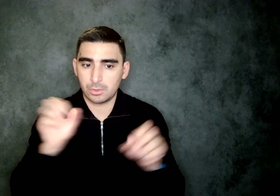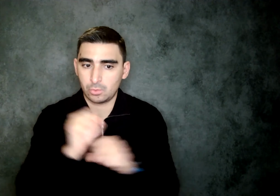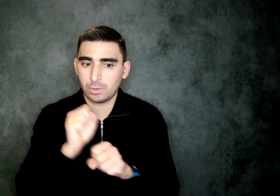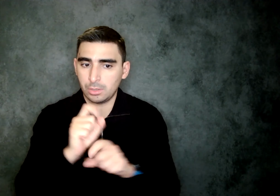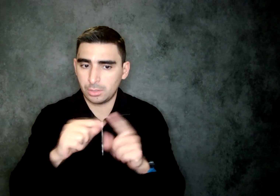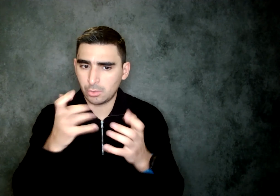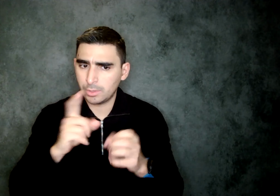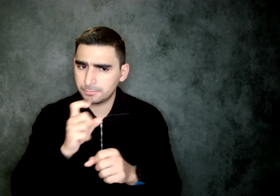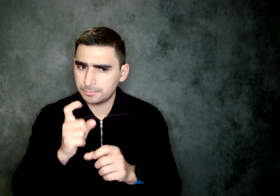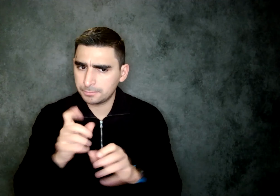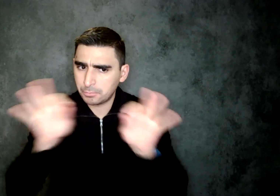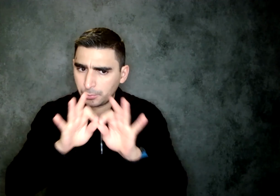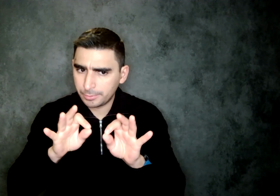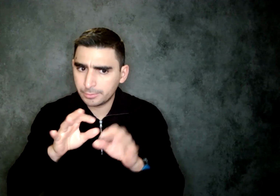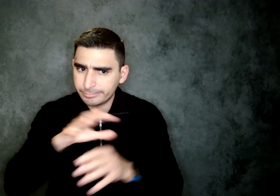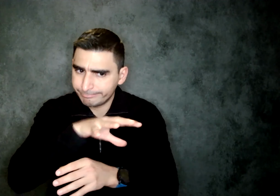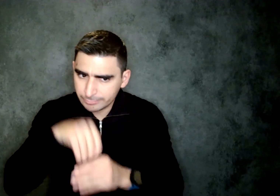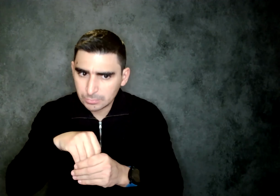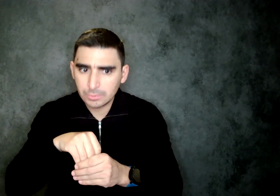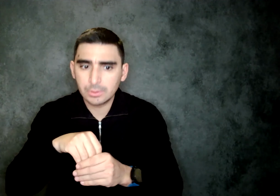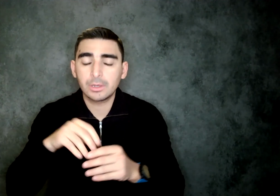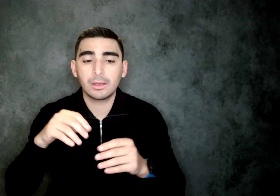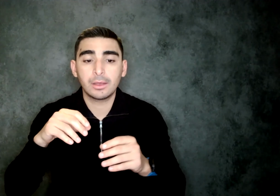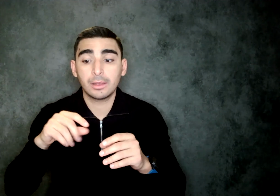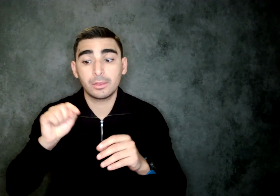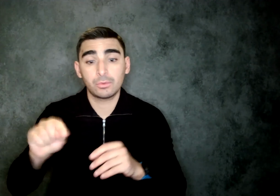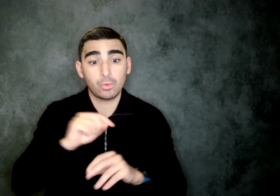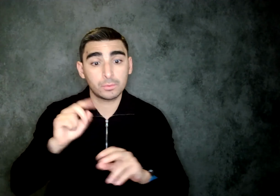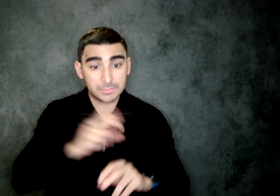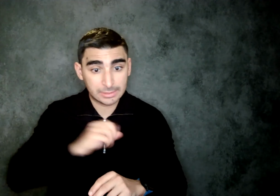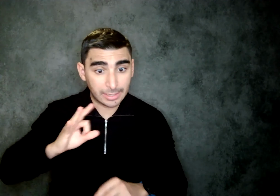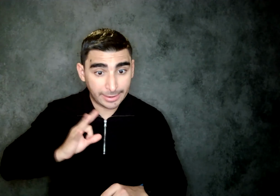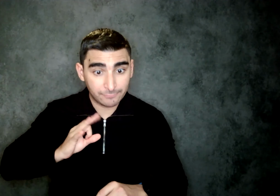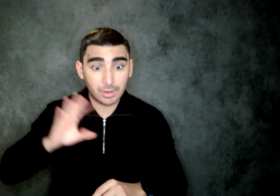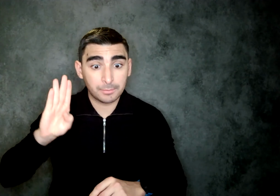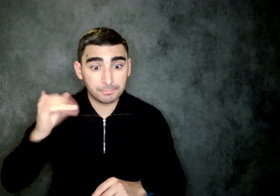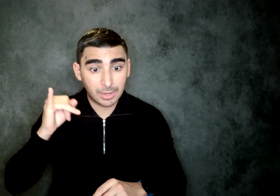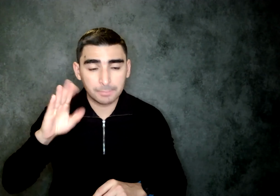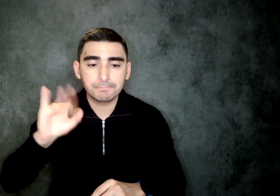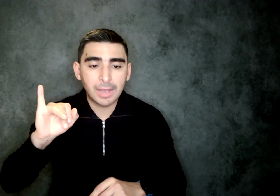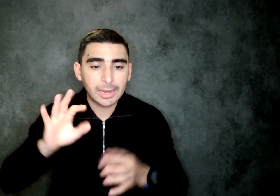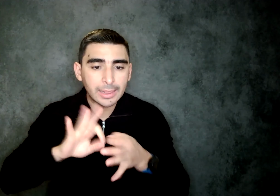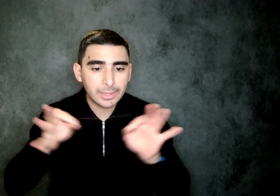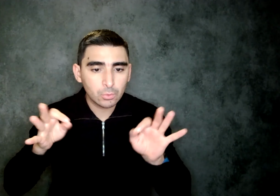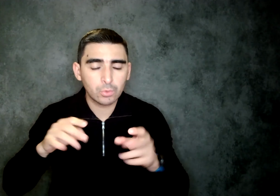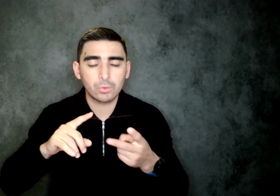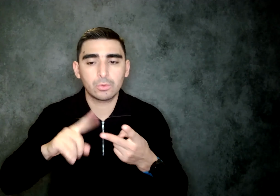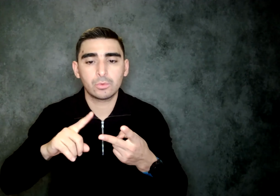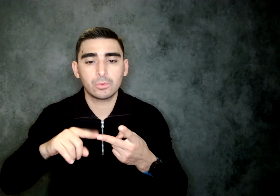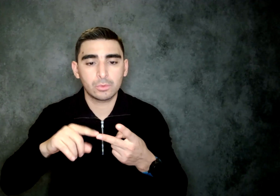that there should be culturally responsive staff that are bilingual on the